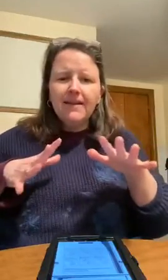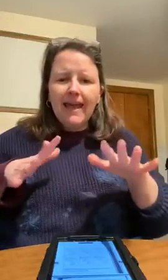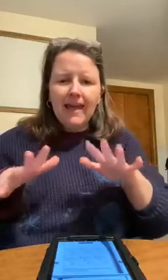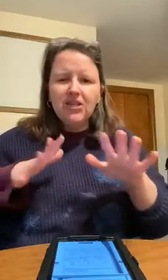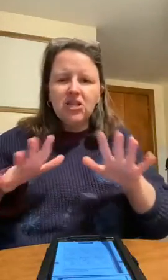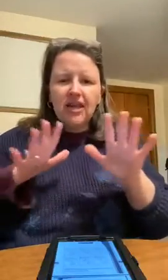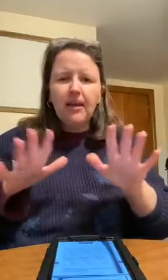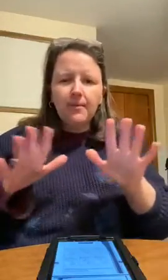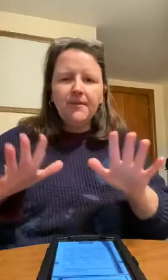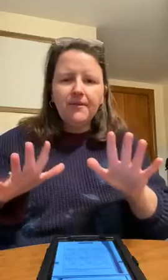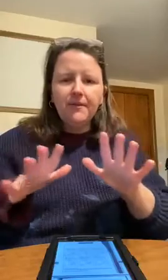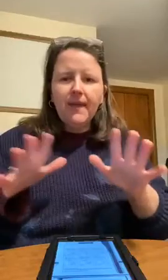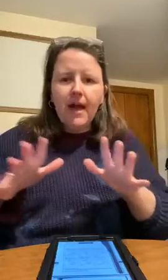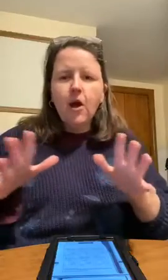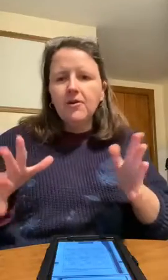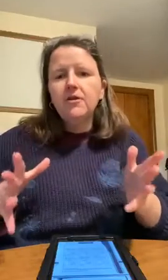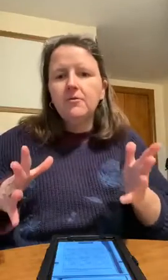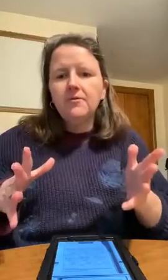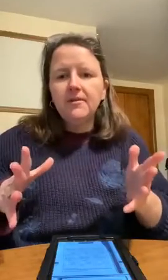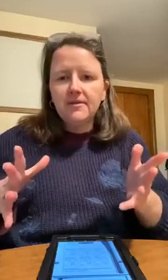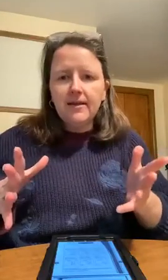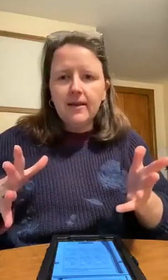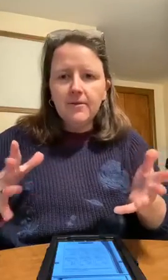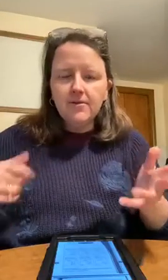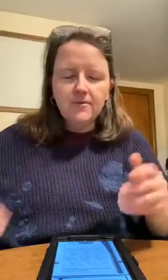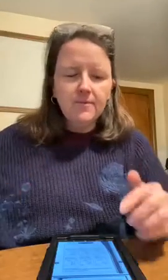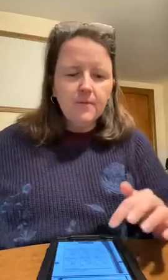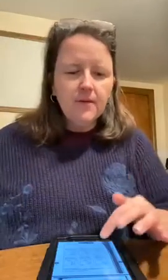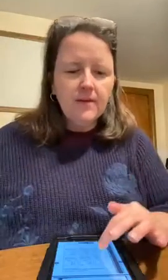hand shapes that are used in sign language, okay?